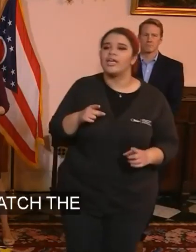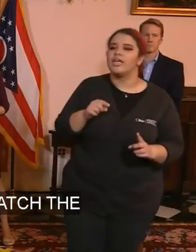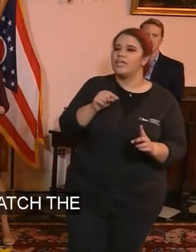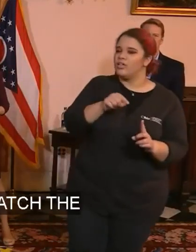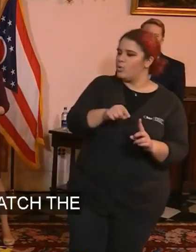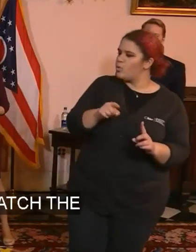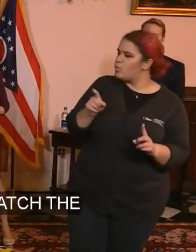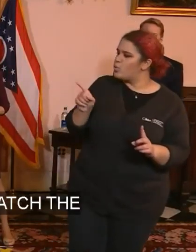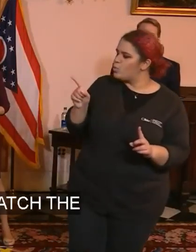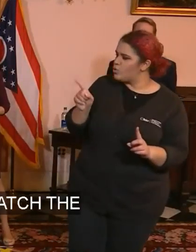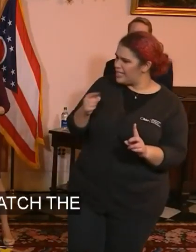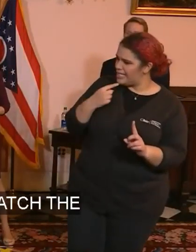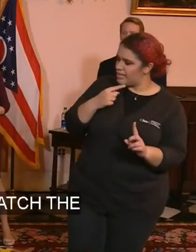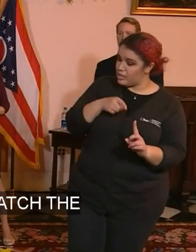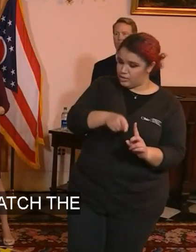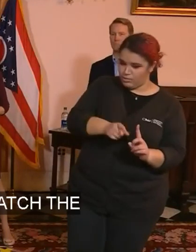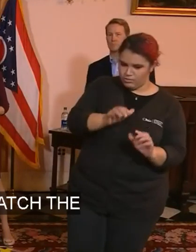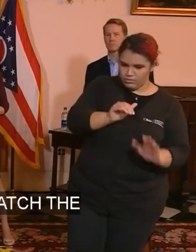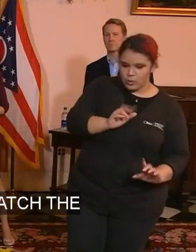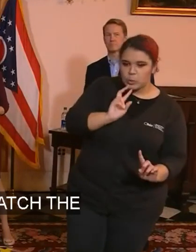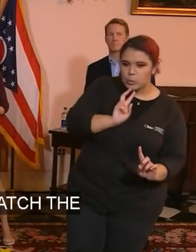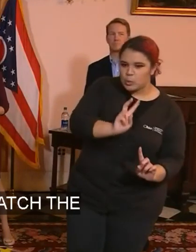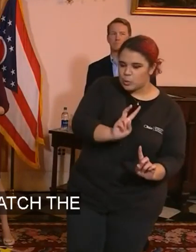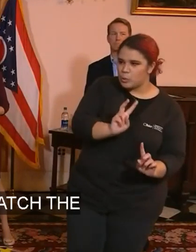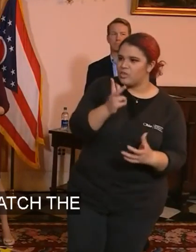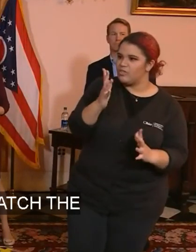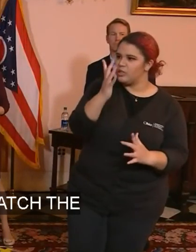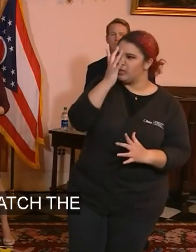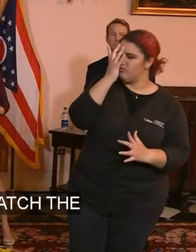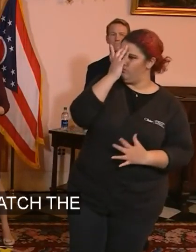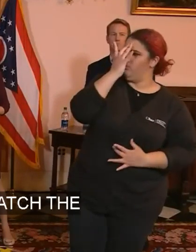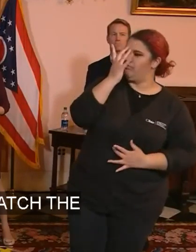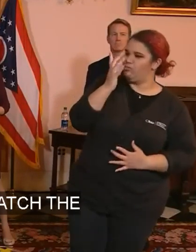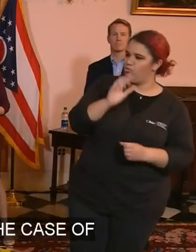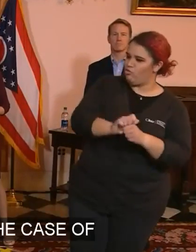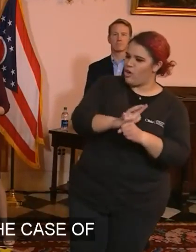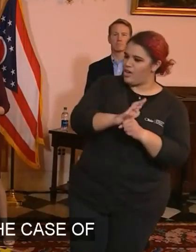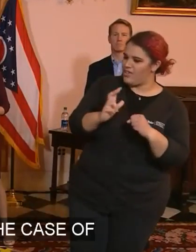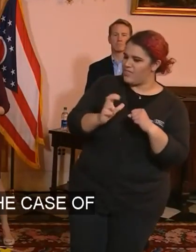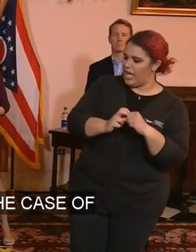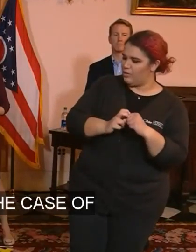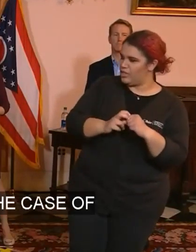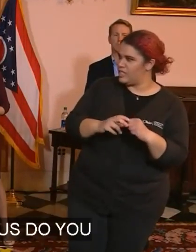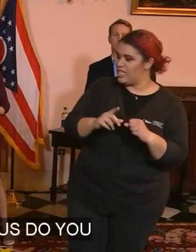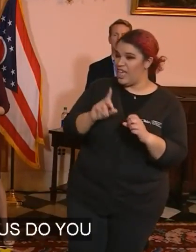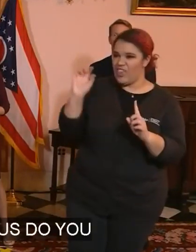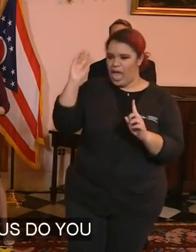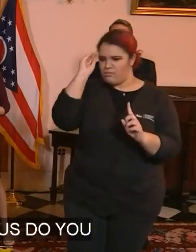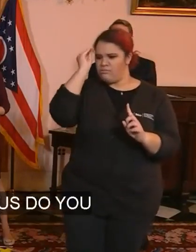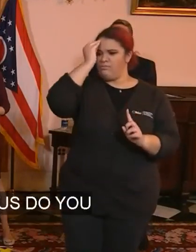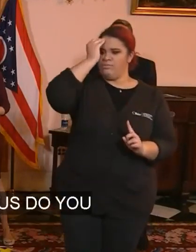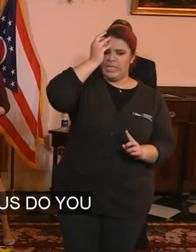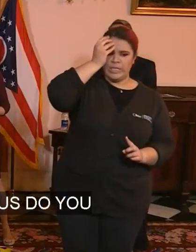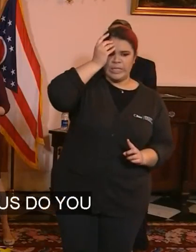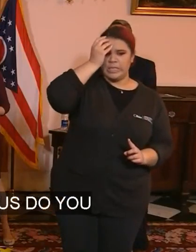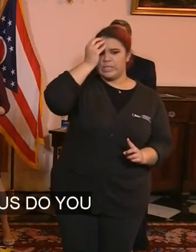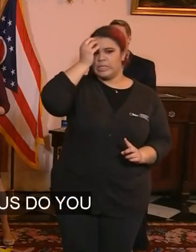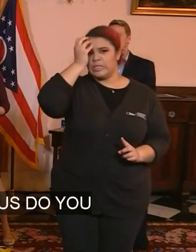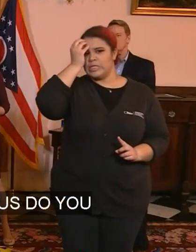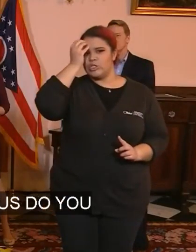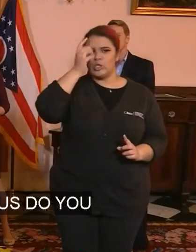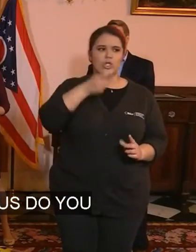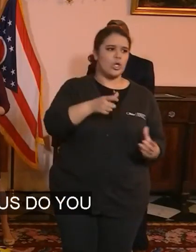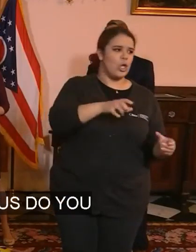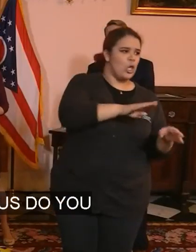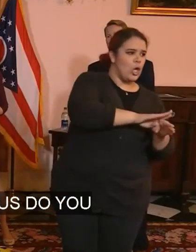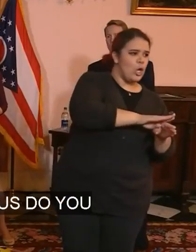testing positive for coronavirus, do you think about that when you're thinking about the decision to close daycares or not? Sure,